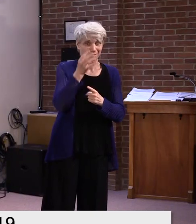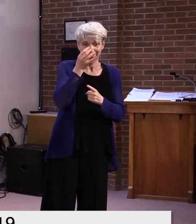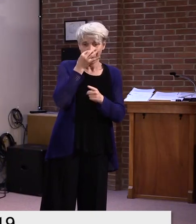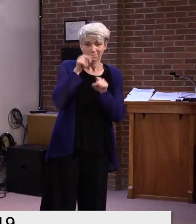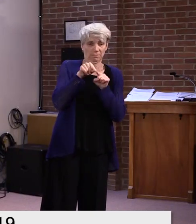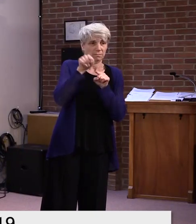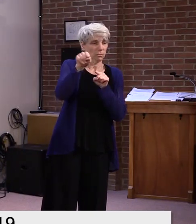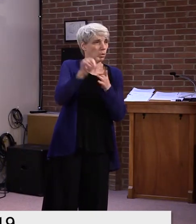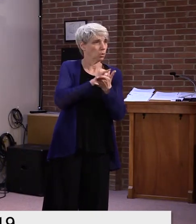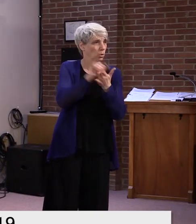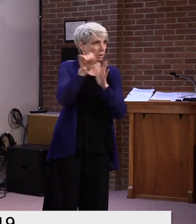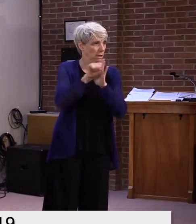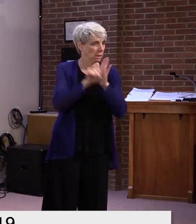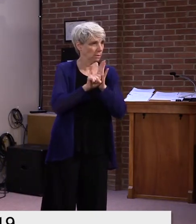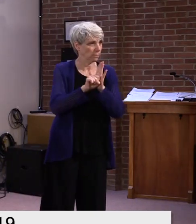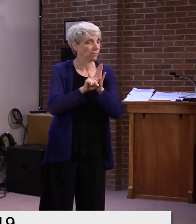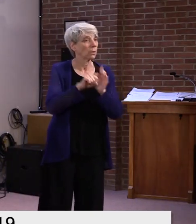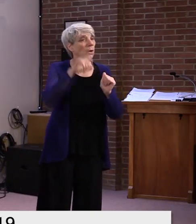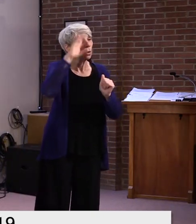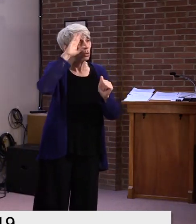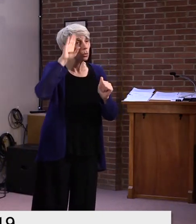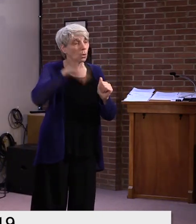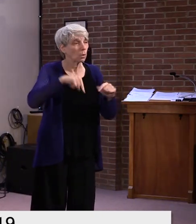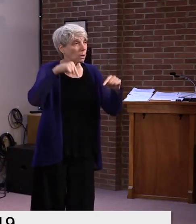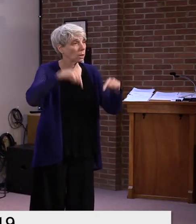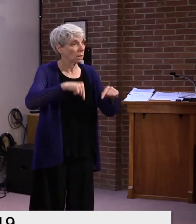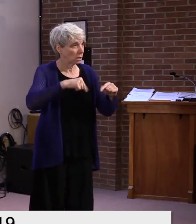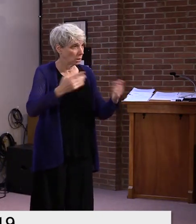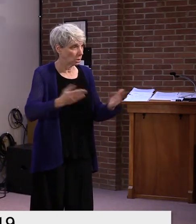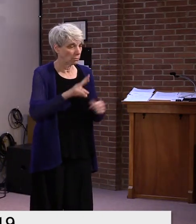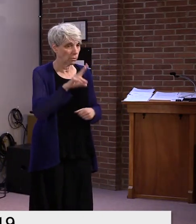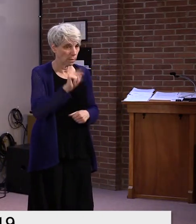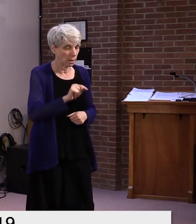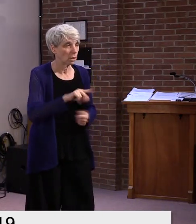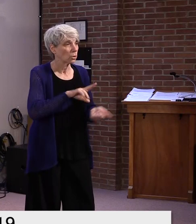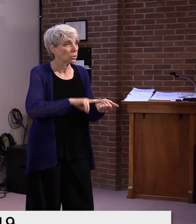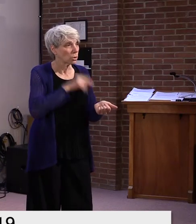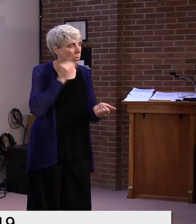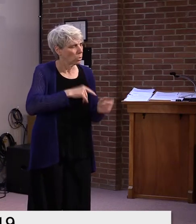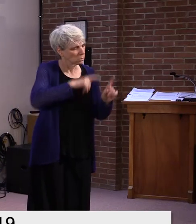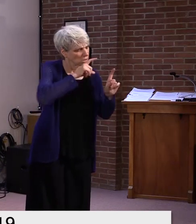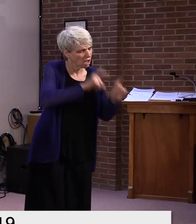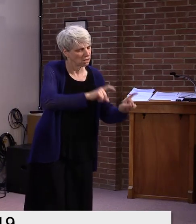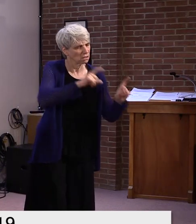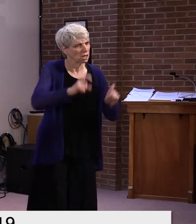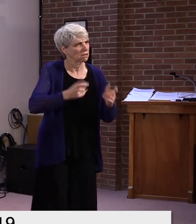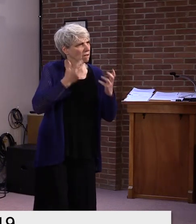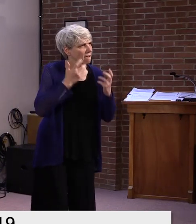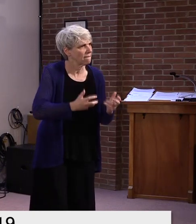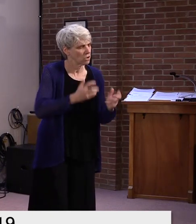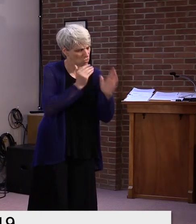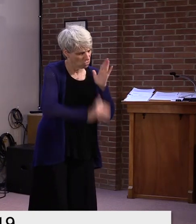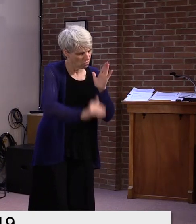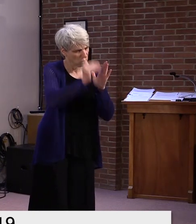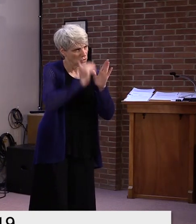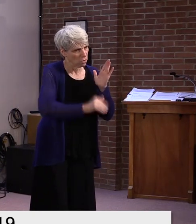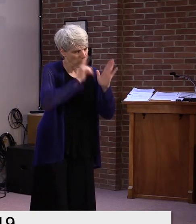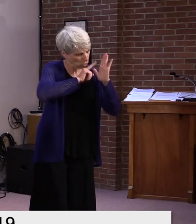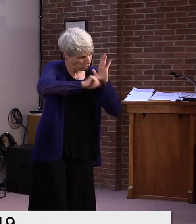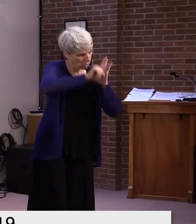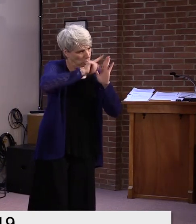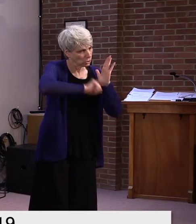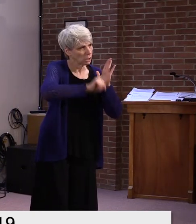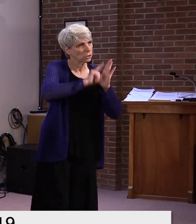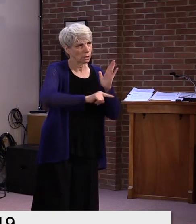testing, facility-wide testing program in our nursing homes throughout the state. And